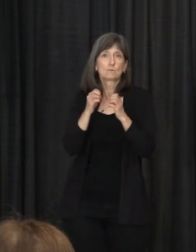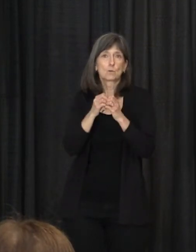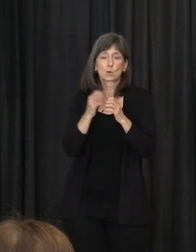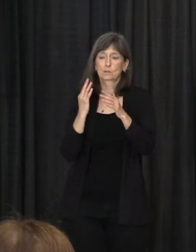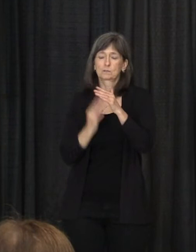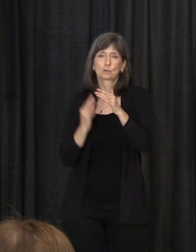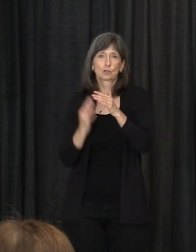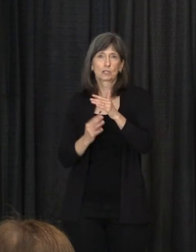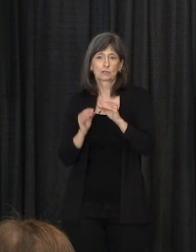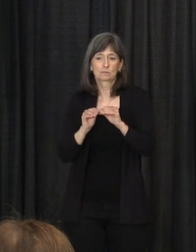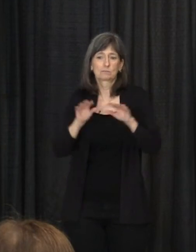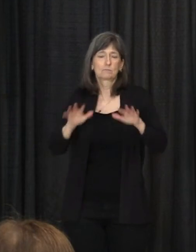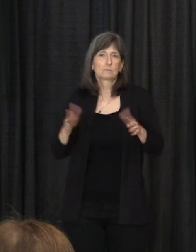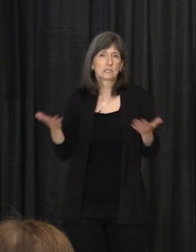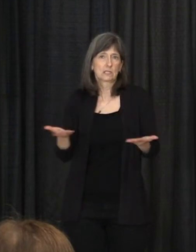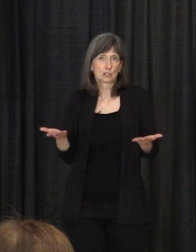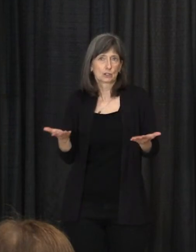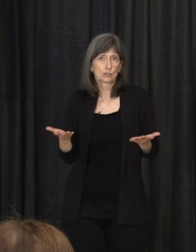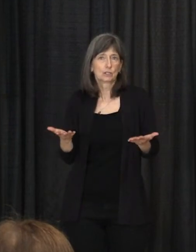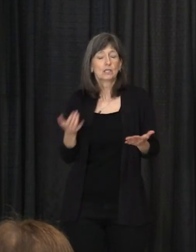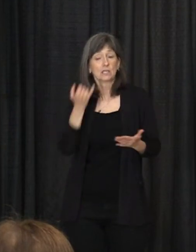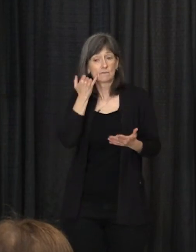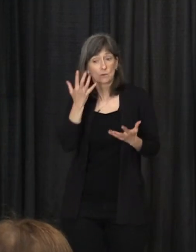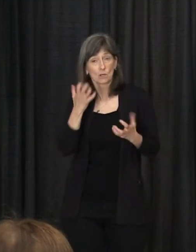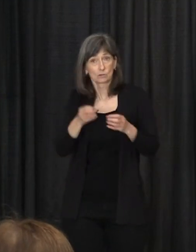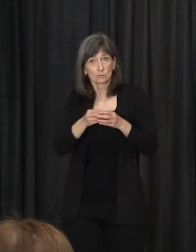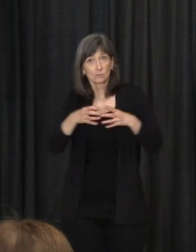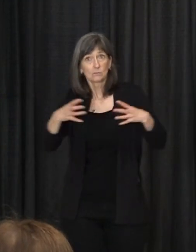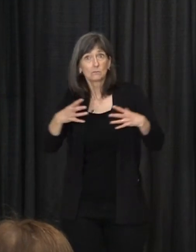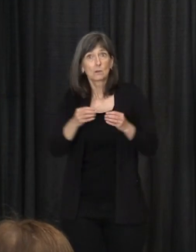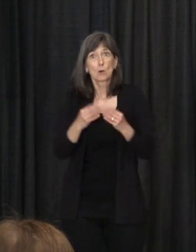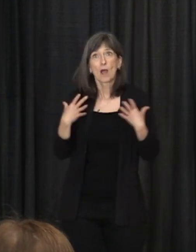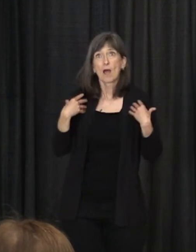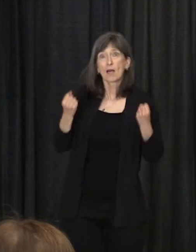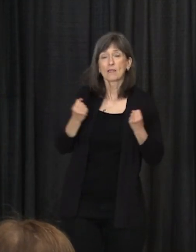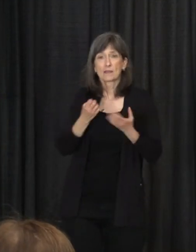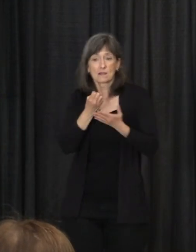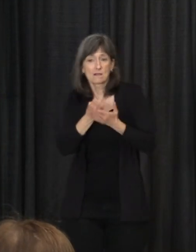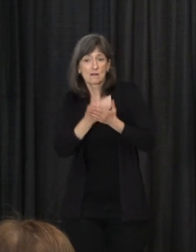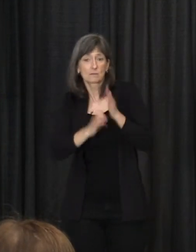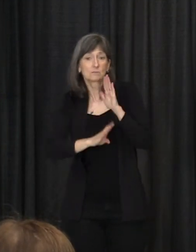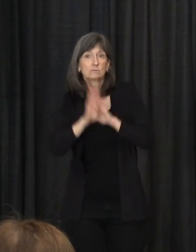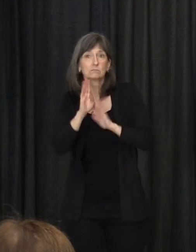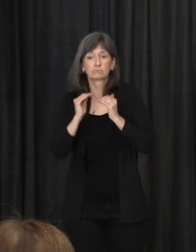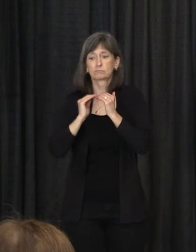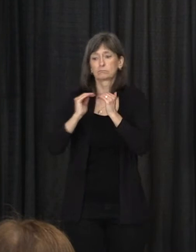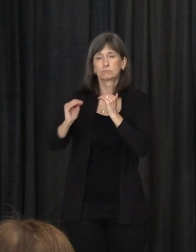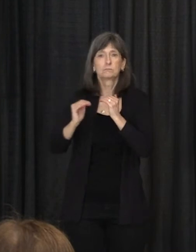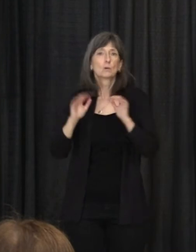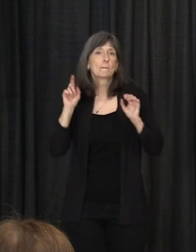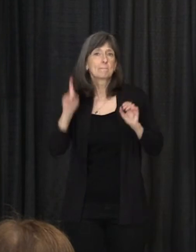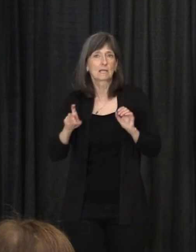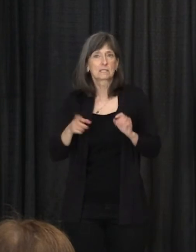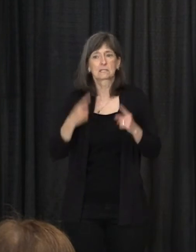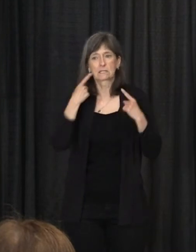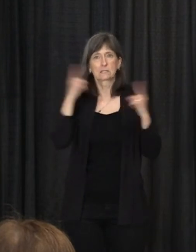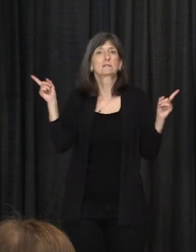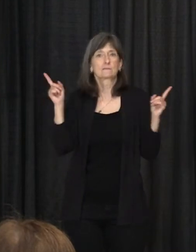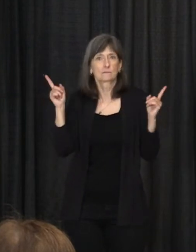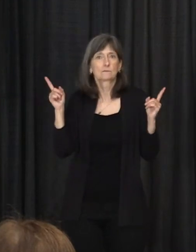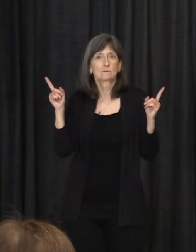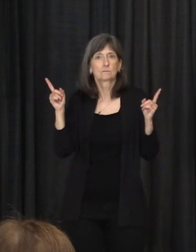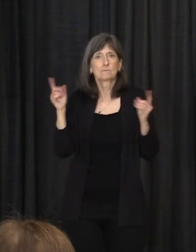grow and succeed, and our standard of well-being, our standard of living, is to be maintained. We must succeed at